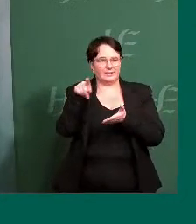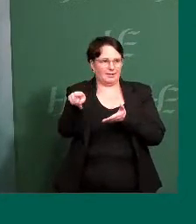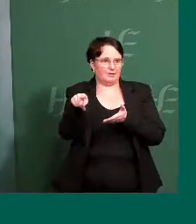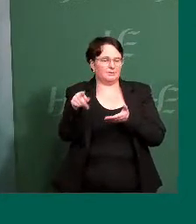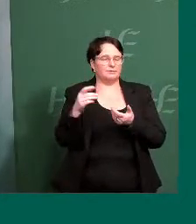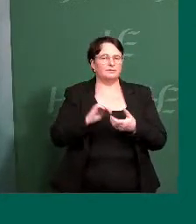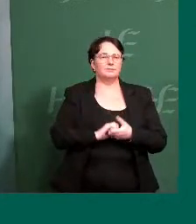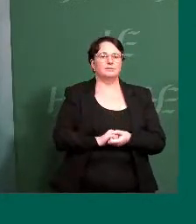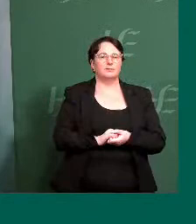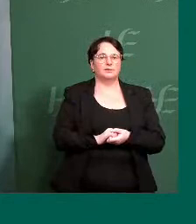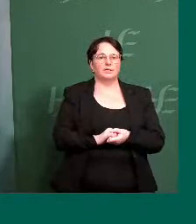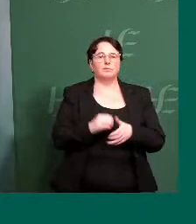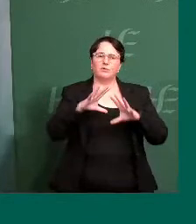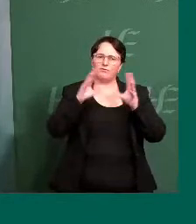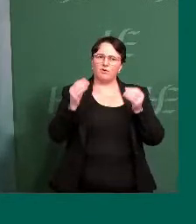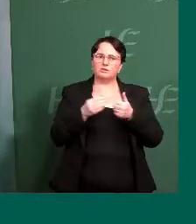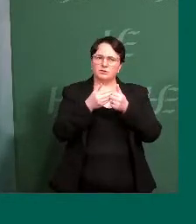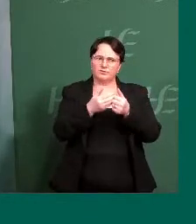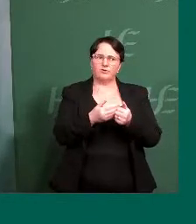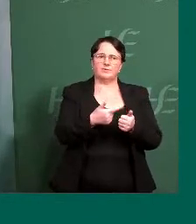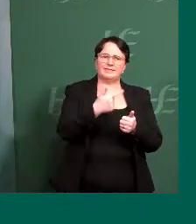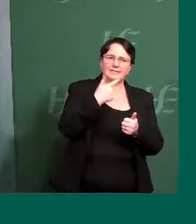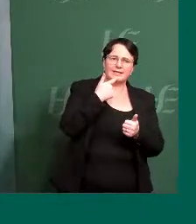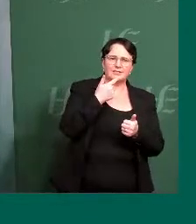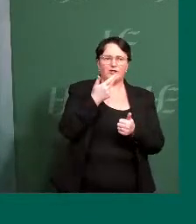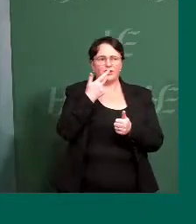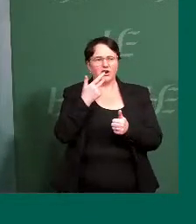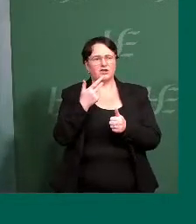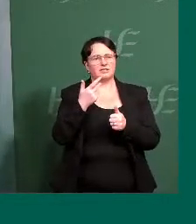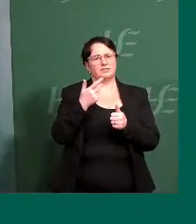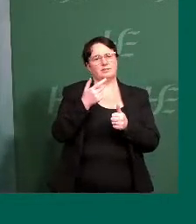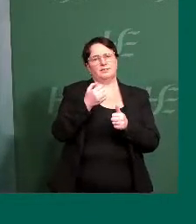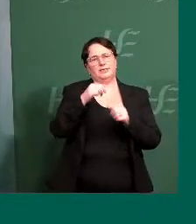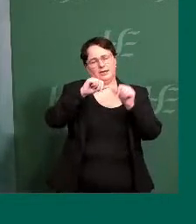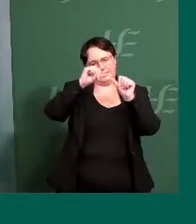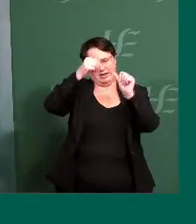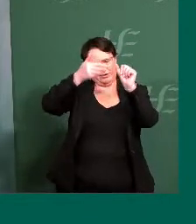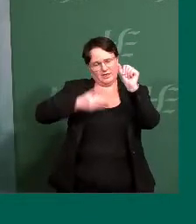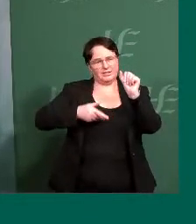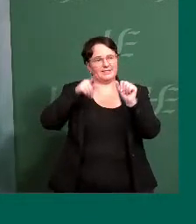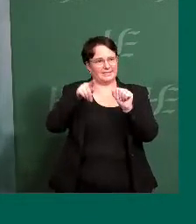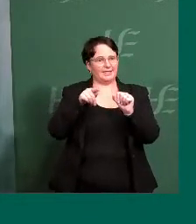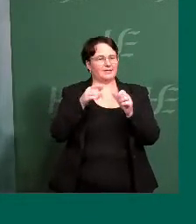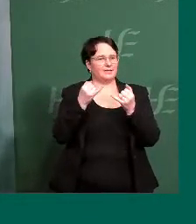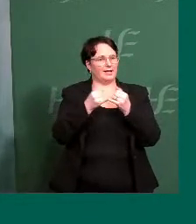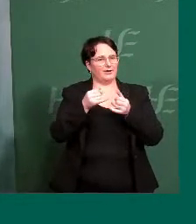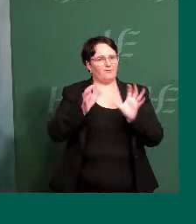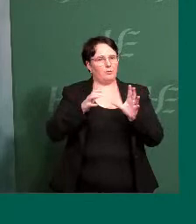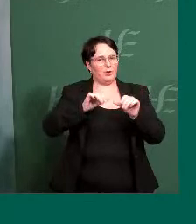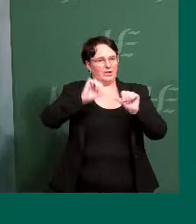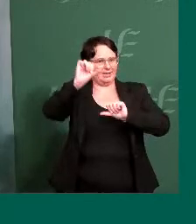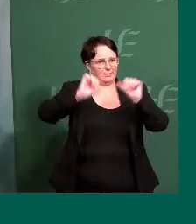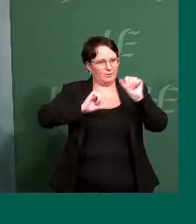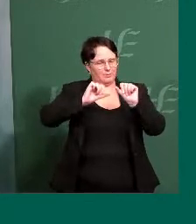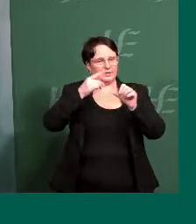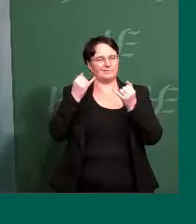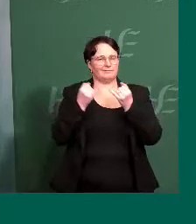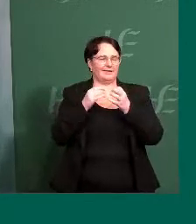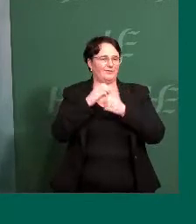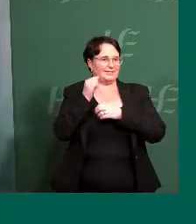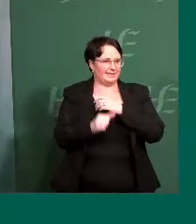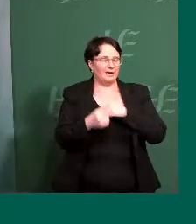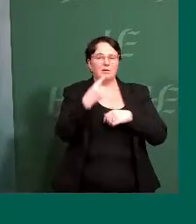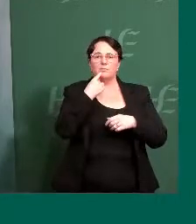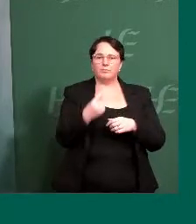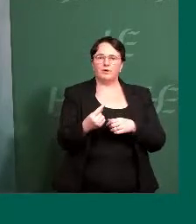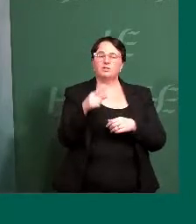again, we're still doing very strong between second and third in the EU on a daily basis, like a football league table as we swap up and down. But in overall terms, we're